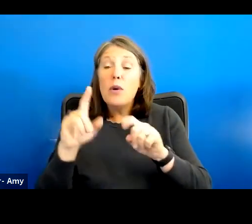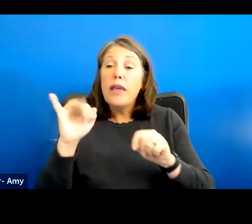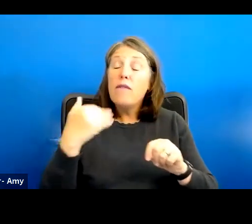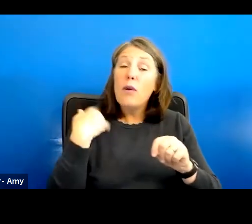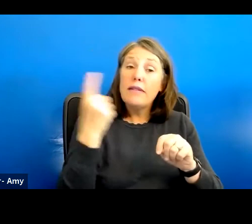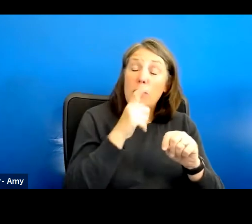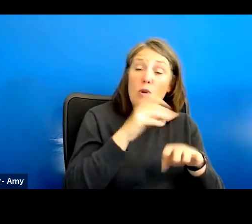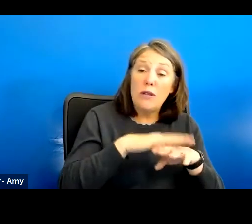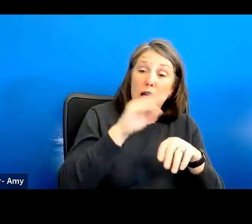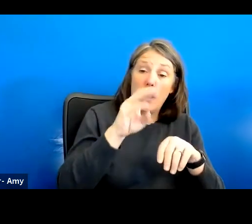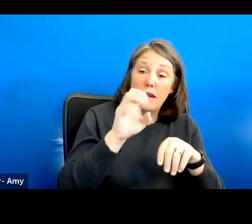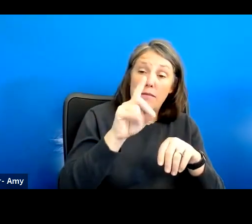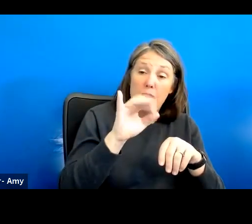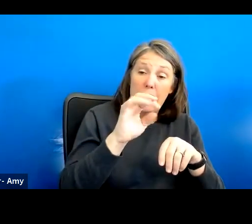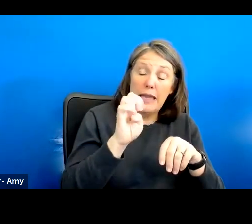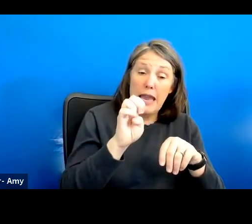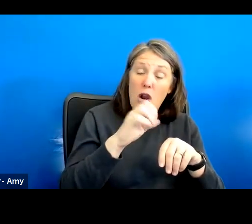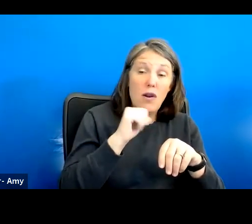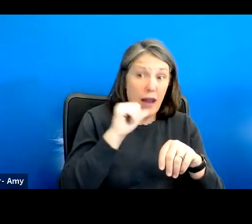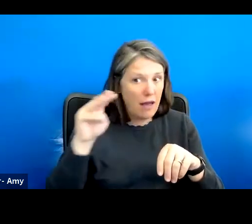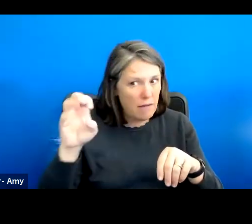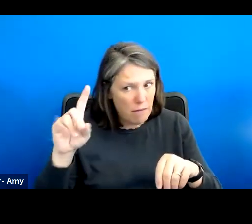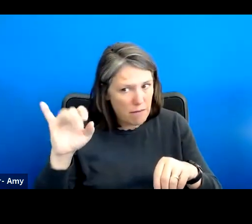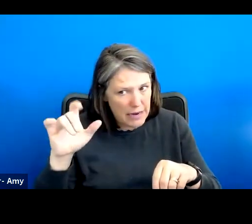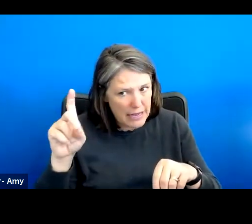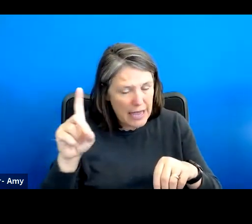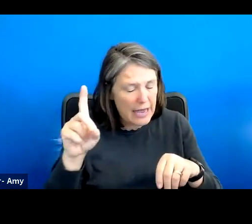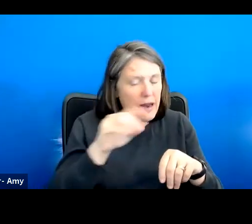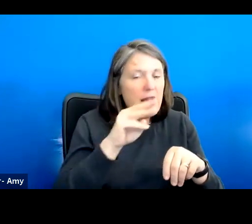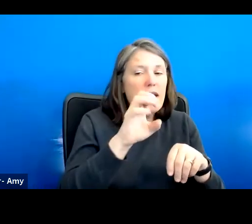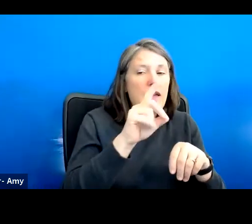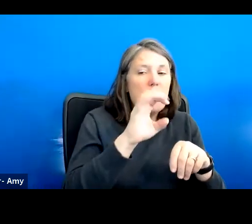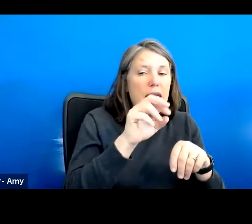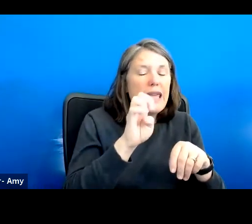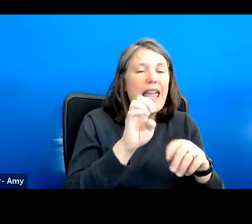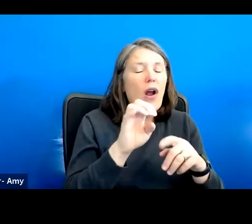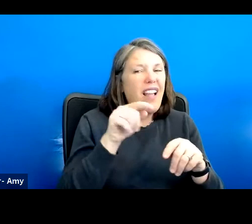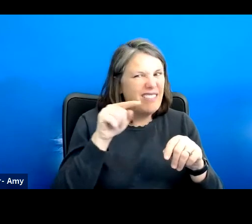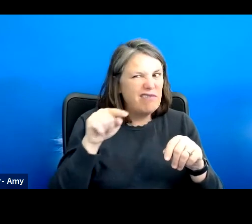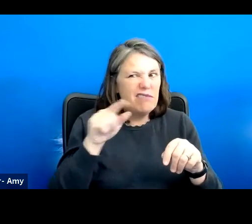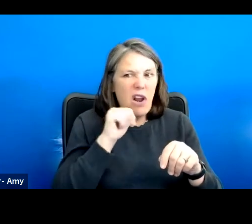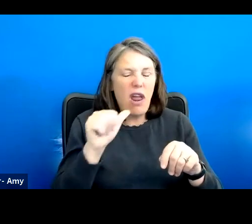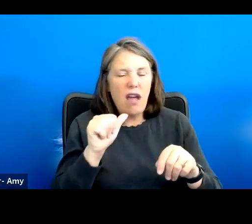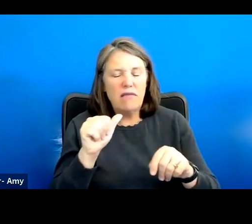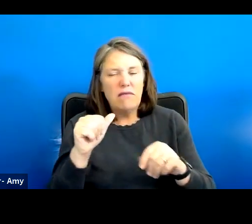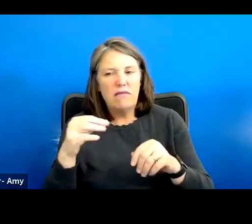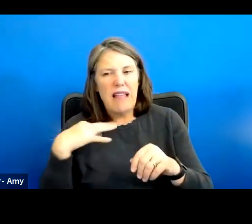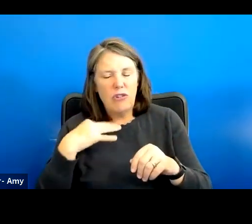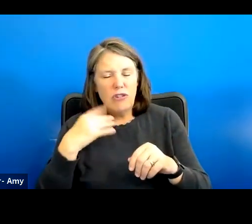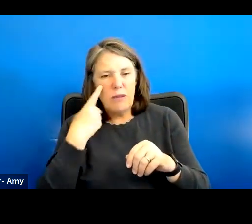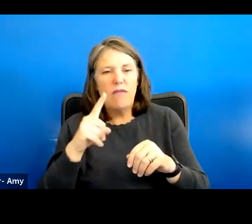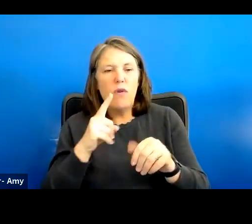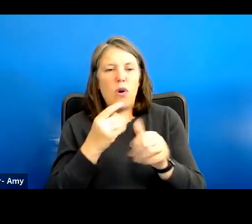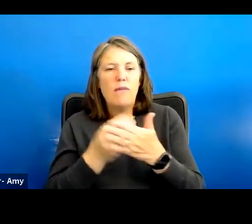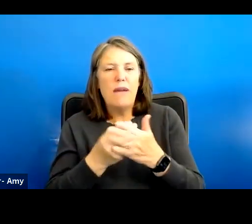not Medicaid, they would not be eligible for Money Follows the Person dollars. One of the